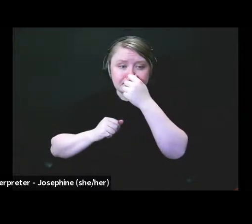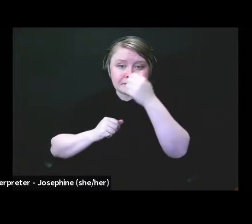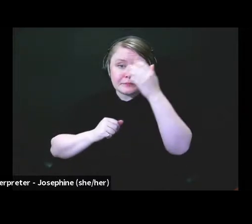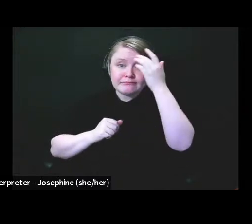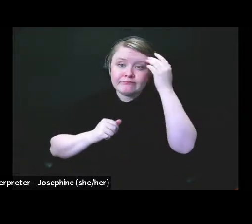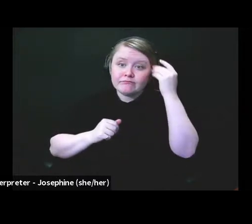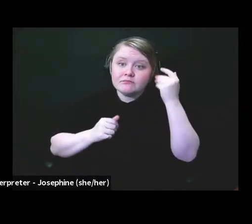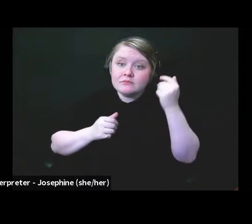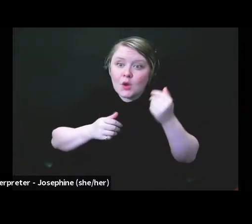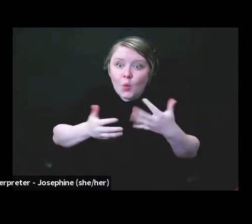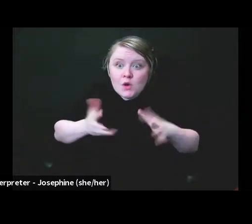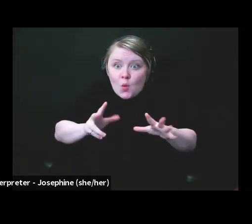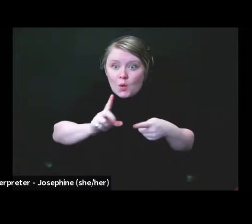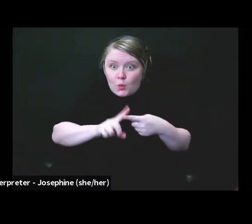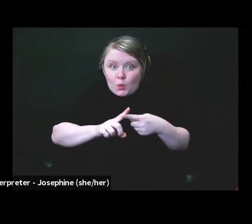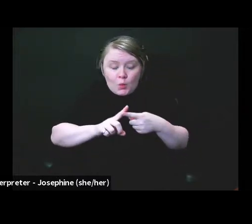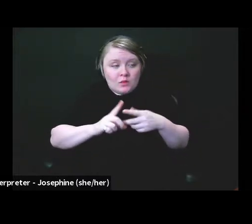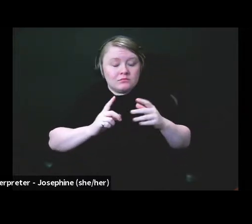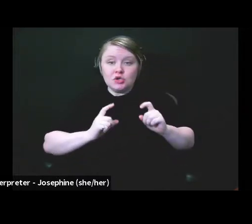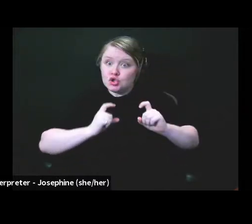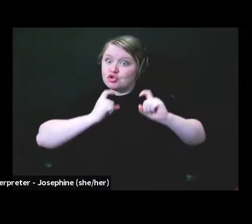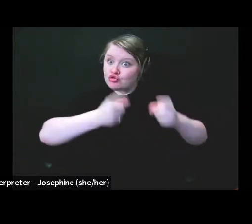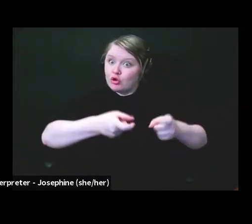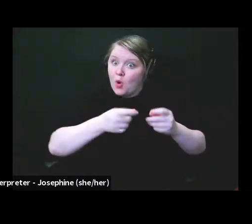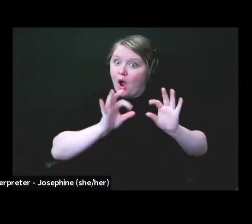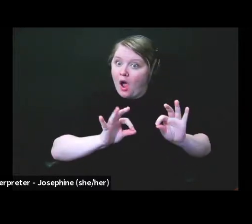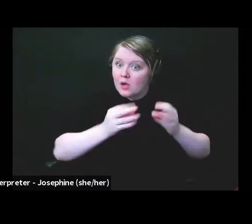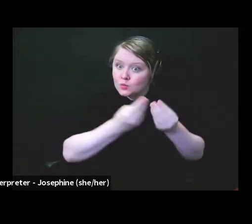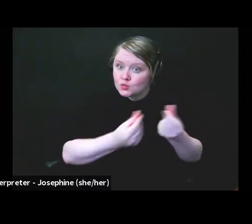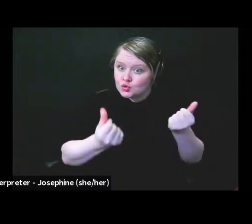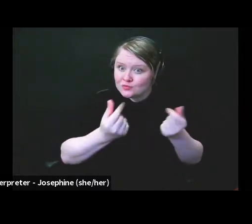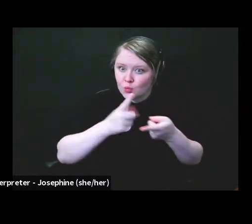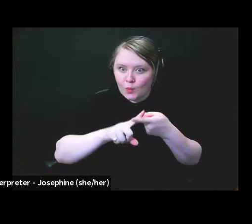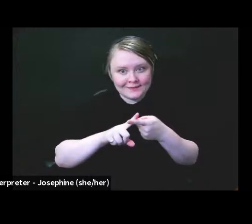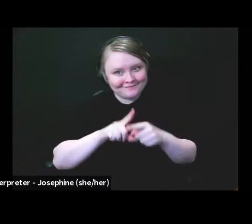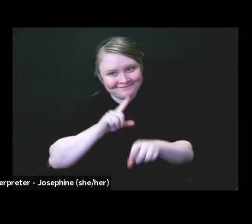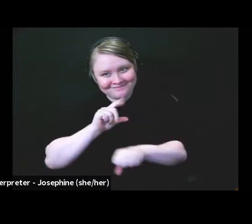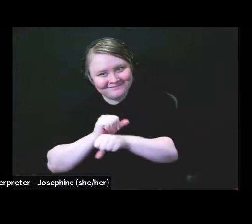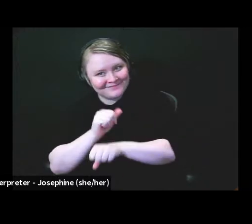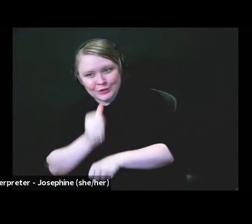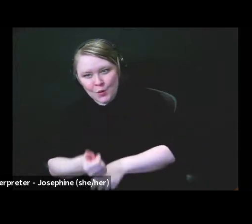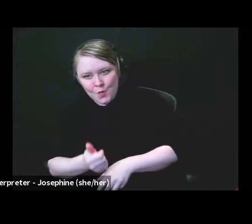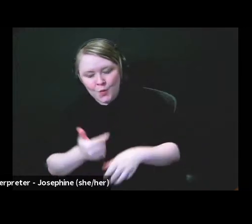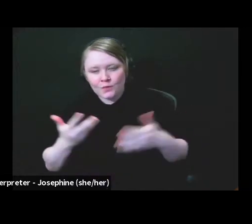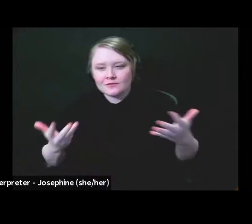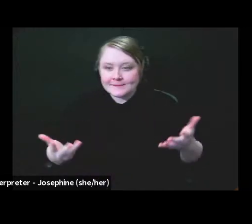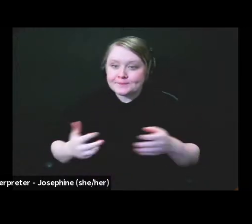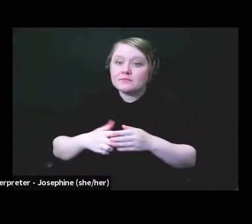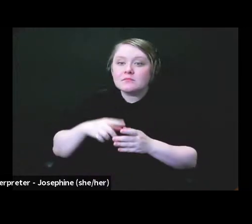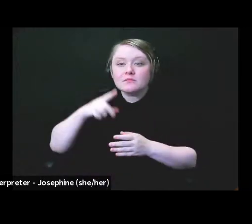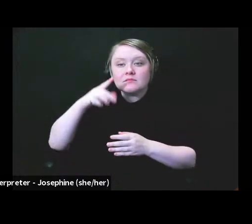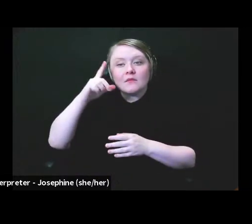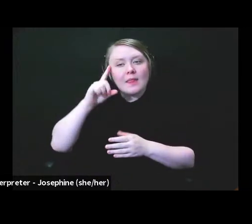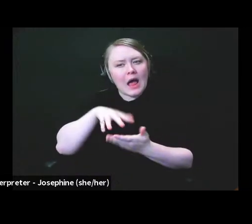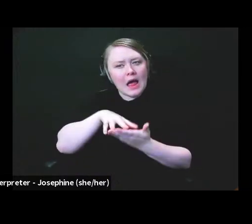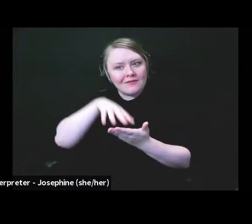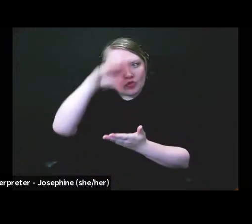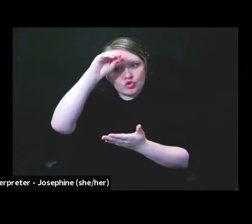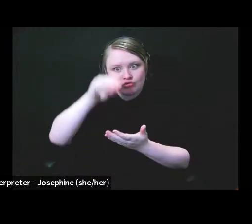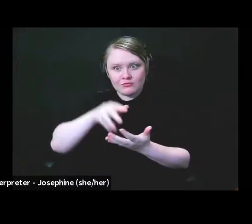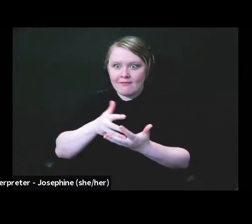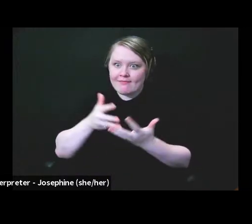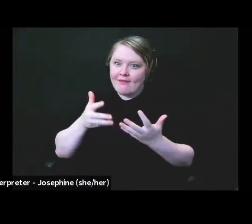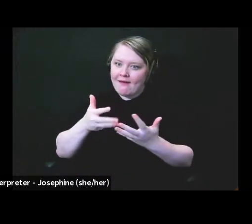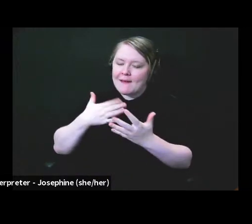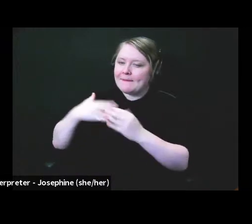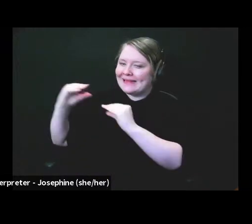not, contributing to it, thinking that we have a solution when we don't. And I think I've learned a lot about that from my teachers